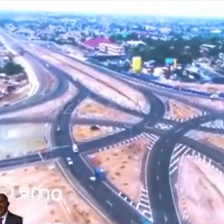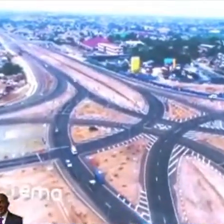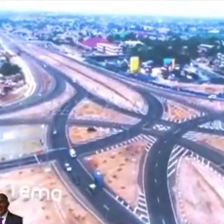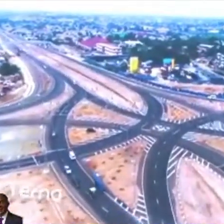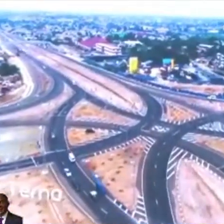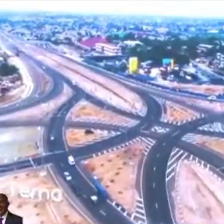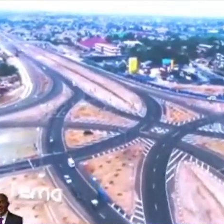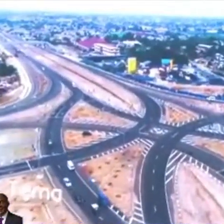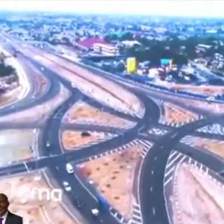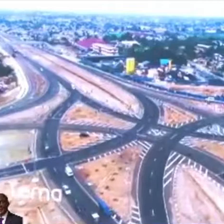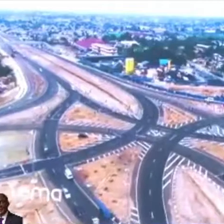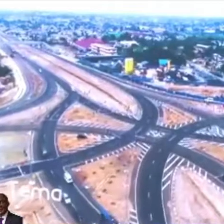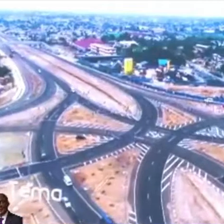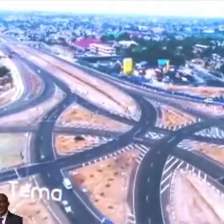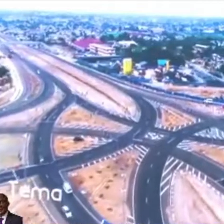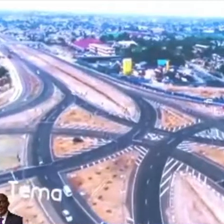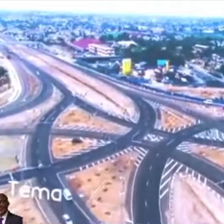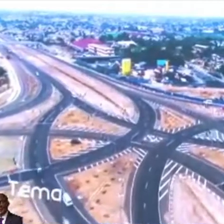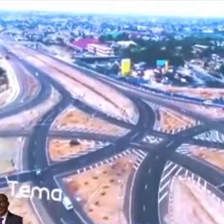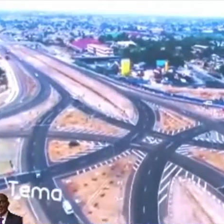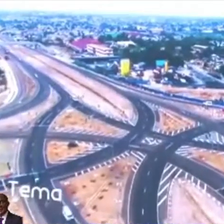It is said that roads make